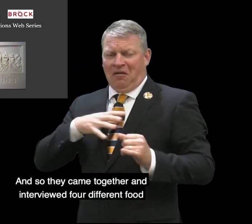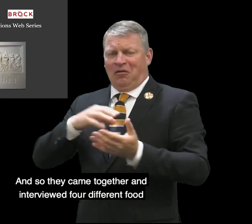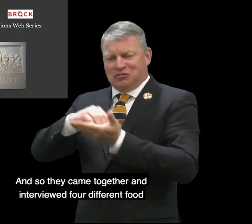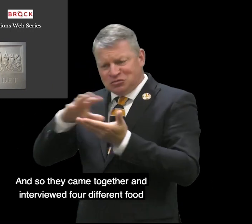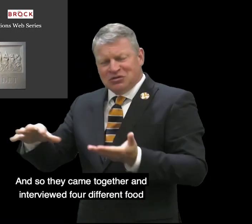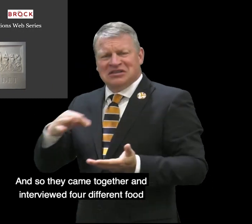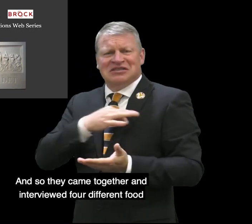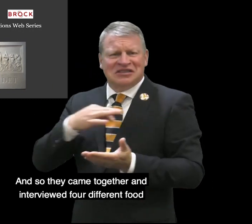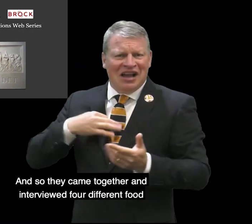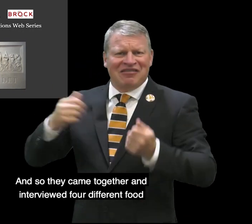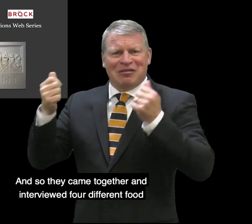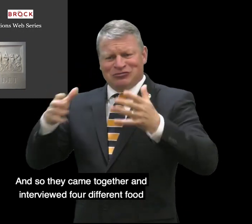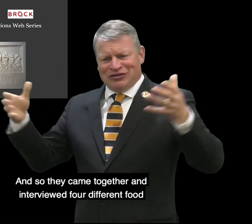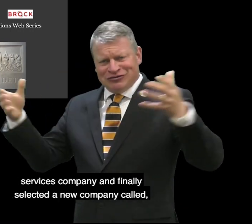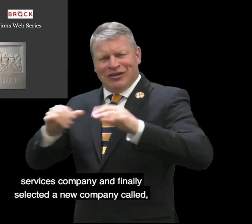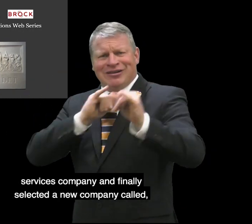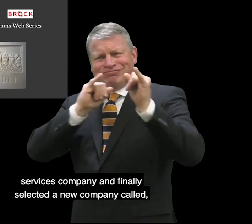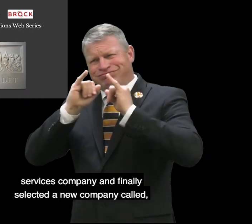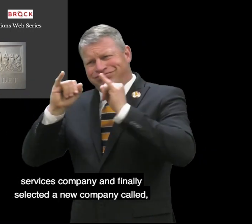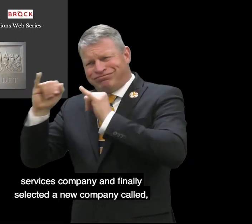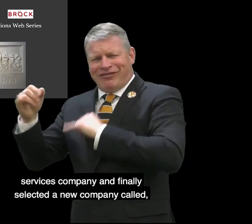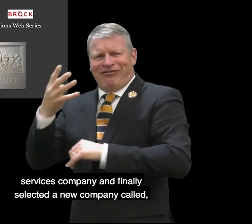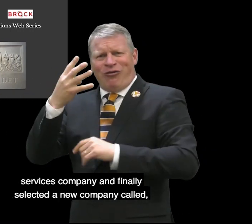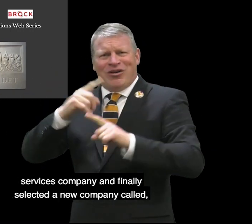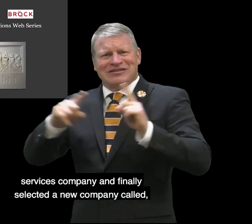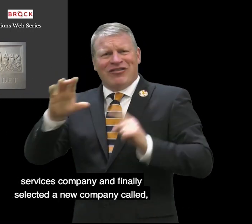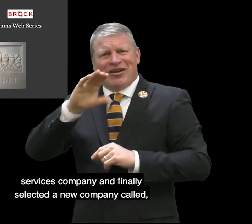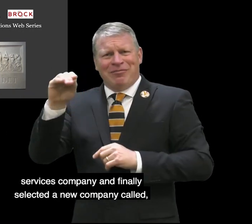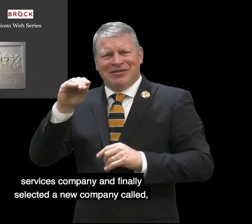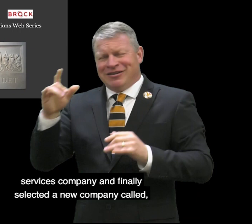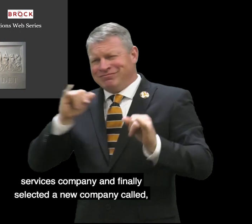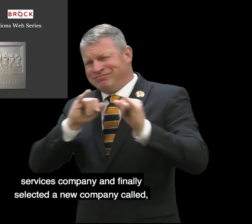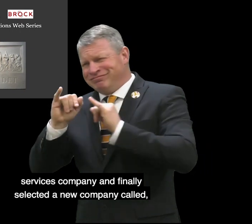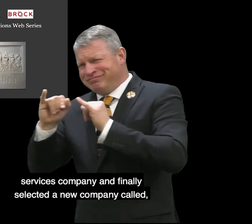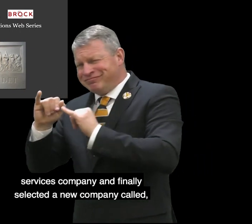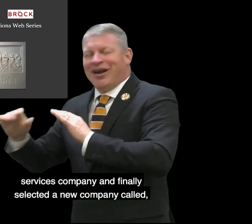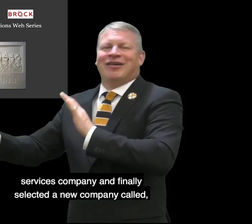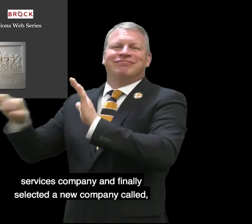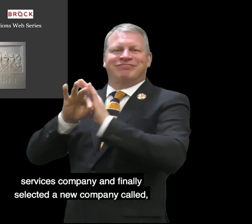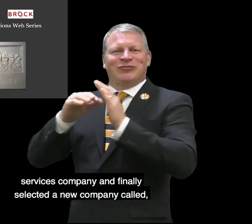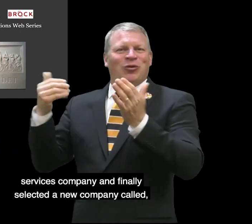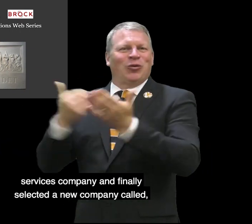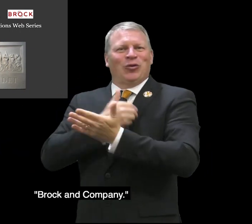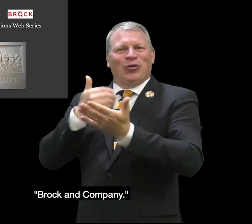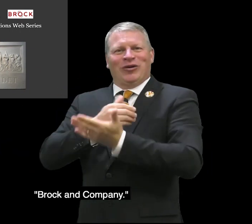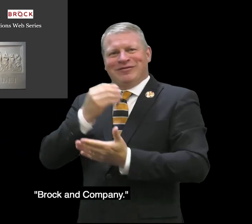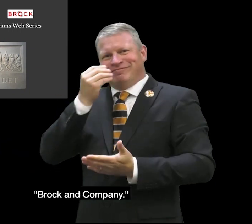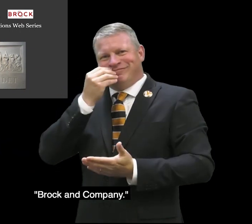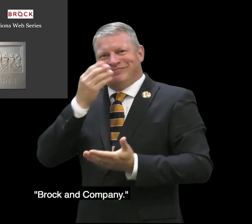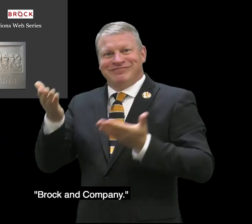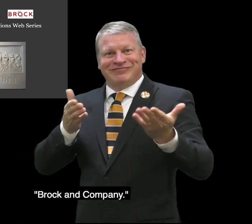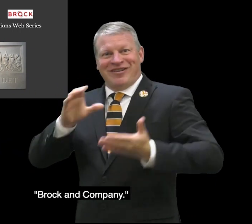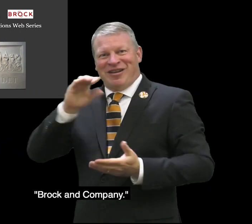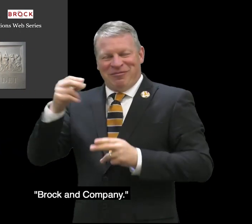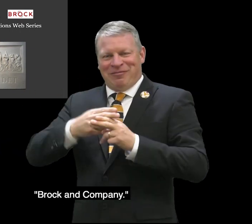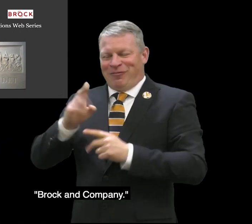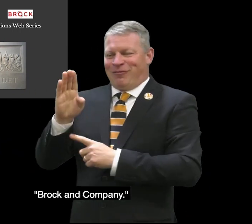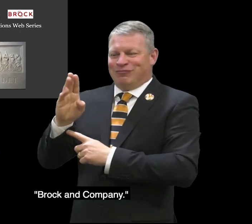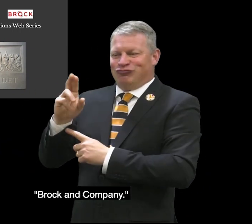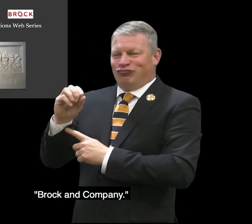came together and interviewed 4 different food services companies and finally selected a new company called Brock and Company. I